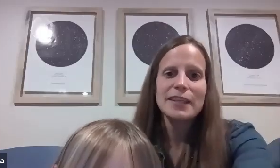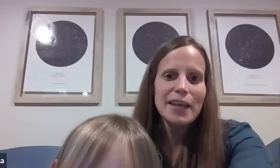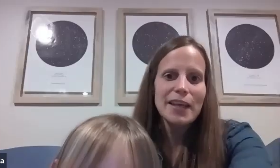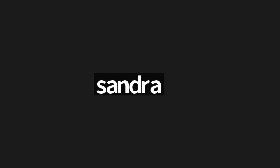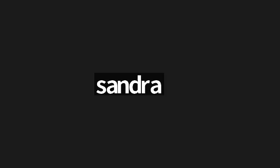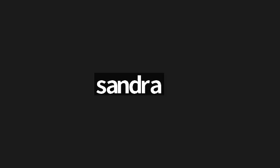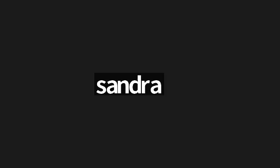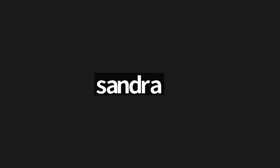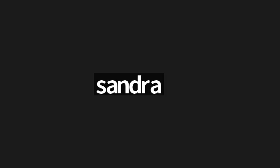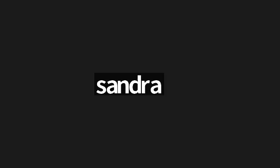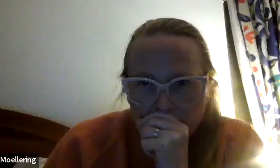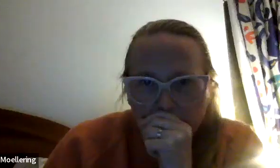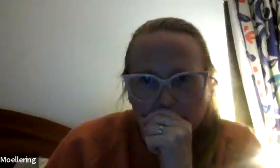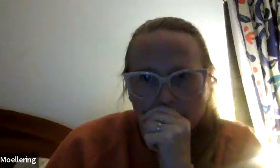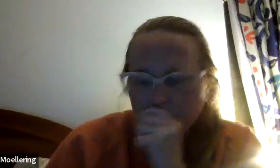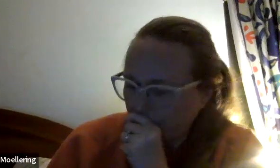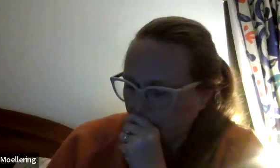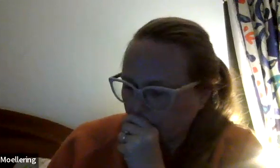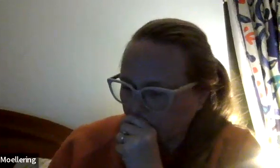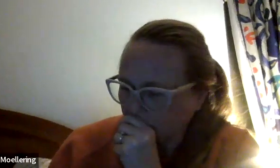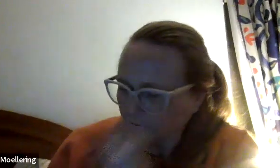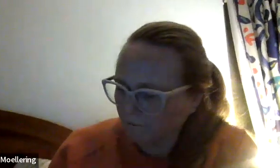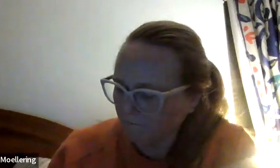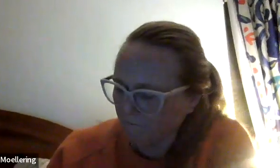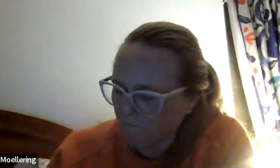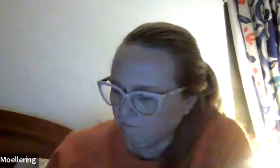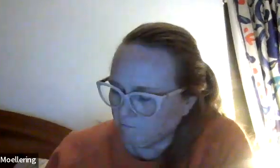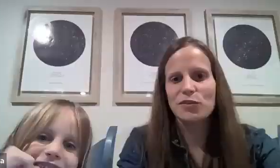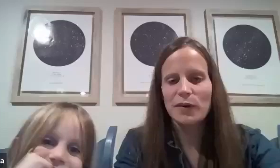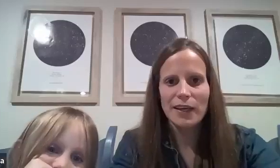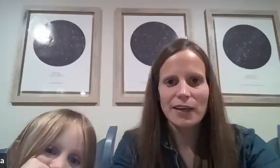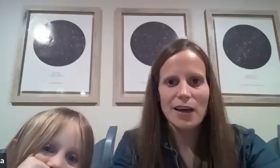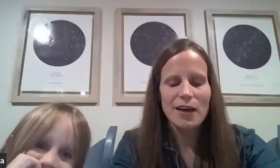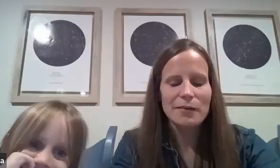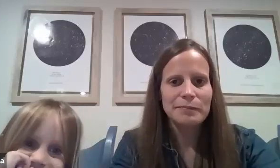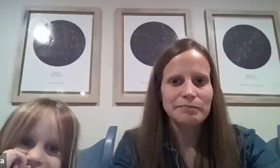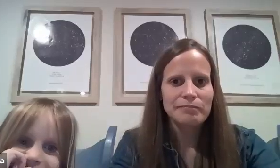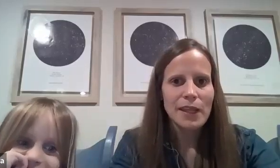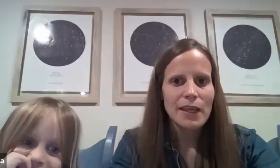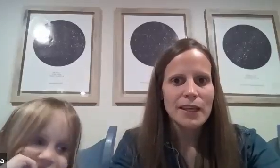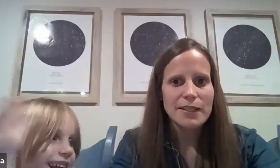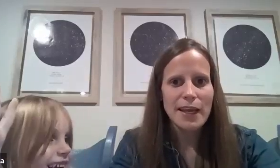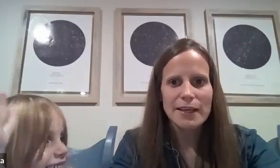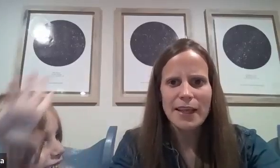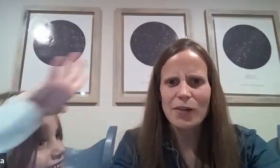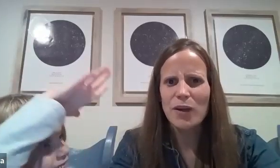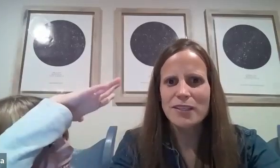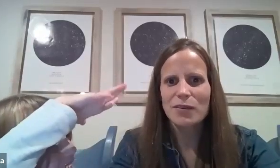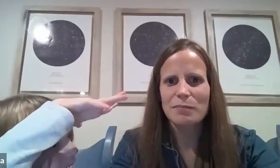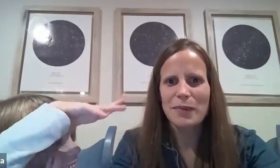that Homework is actually right now doing kids ASL once a